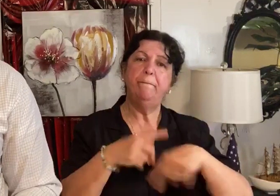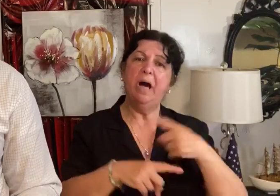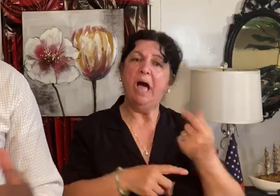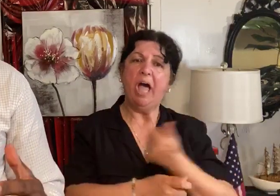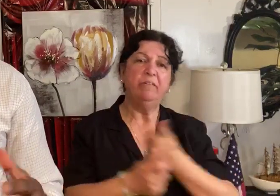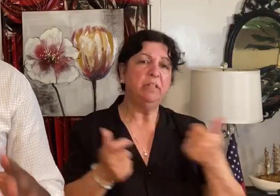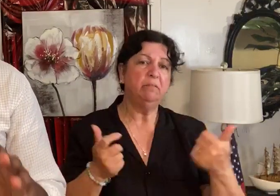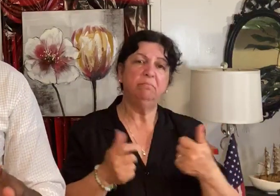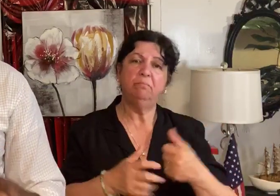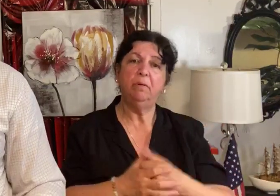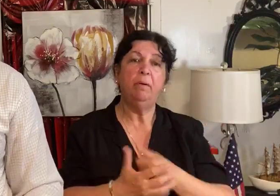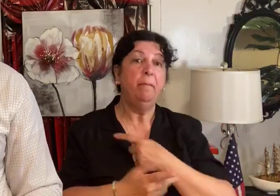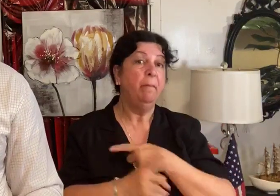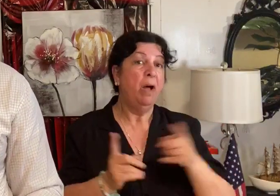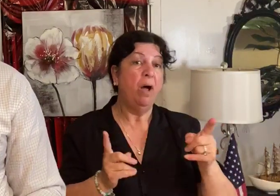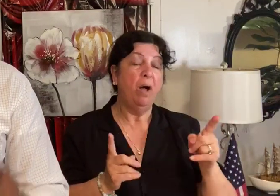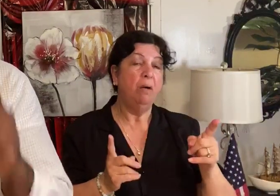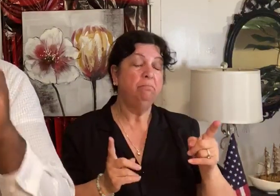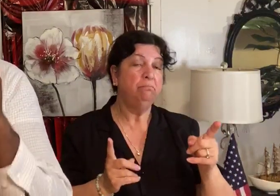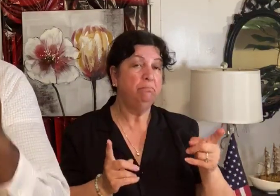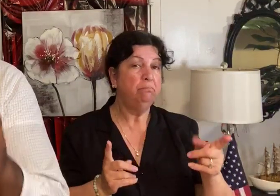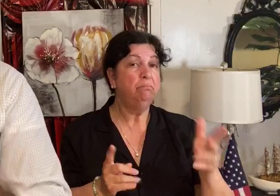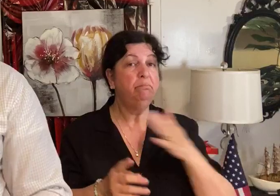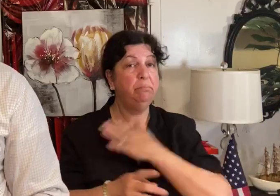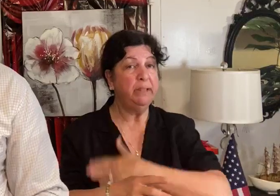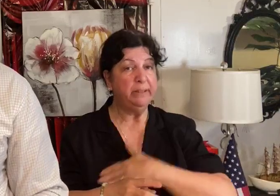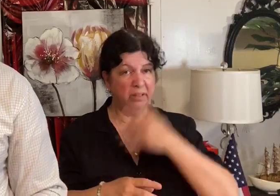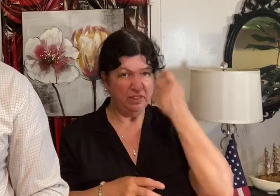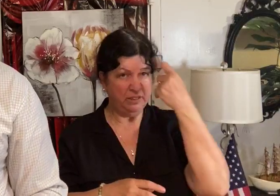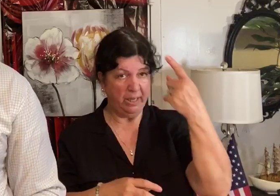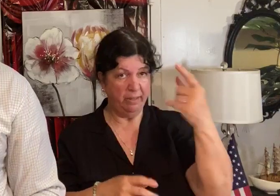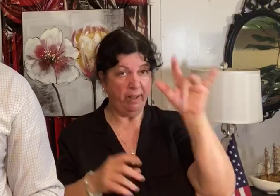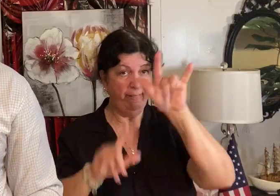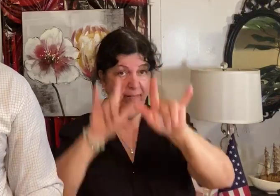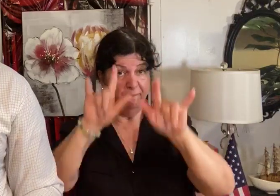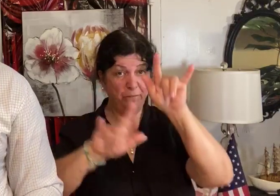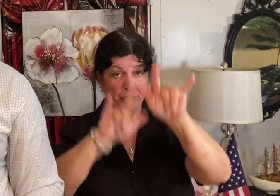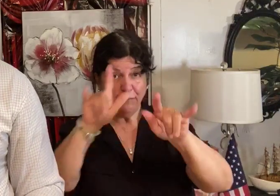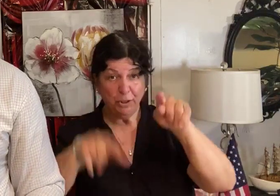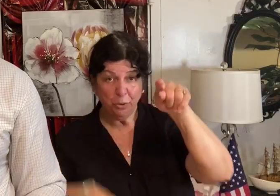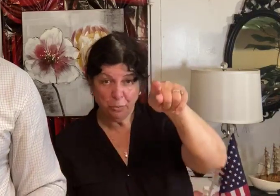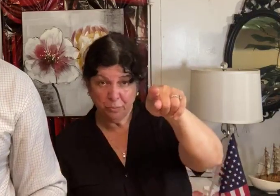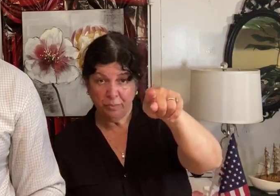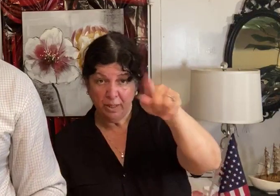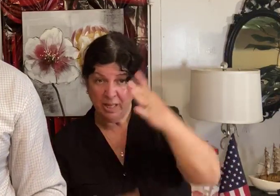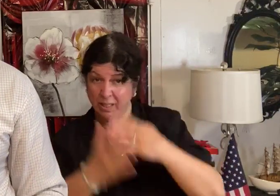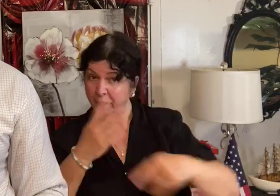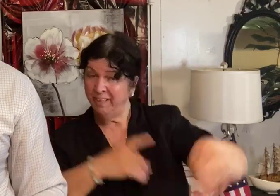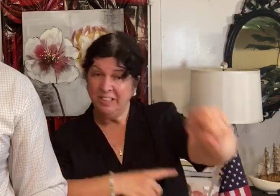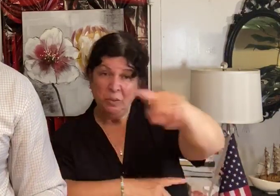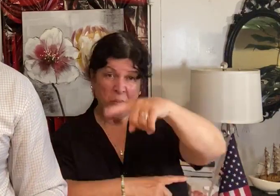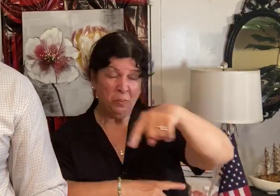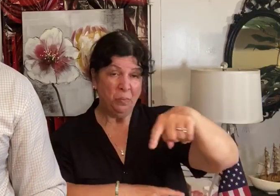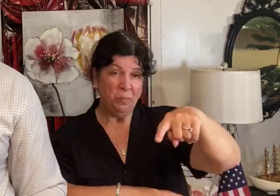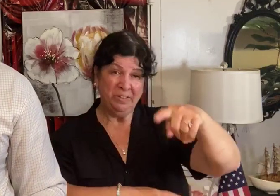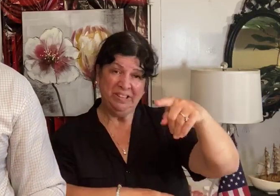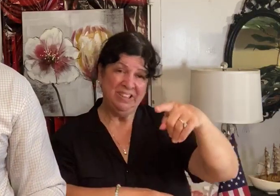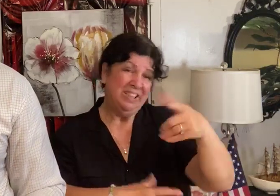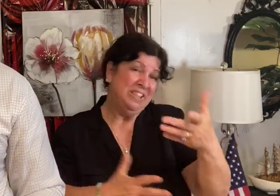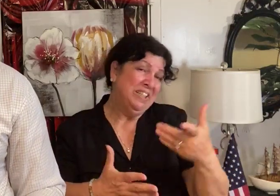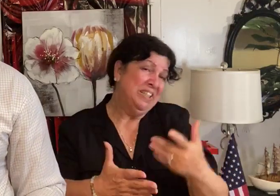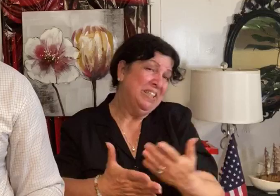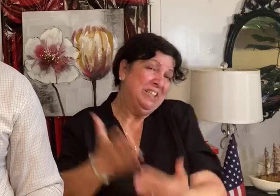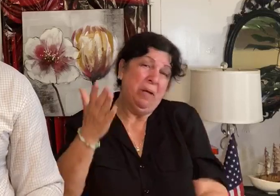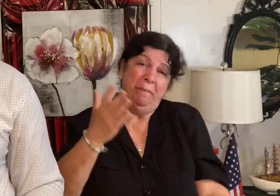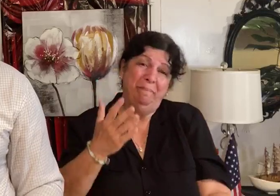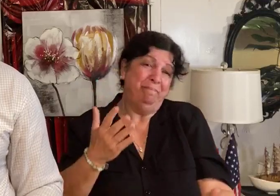under the sun, but please don't misunderstand. I love you. There's some of you that half the stuff I said you don't agree with.